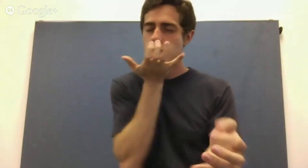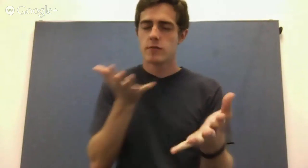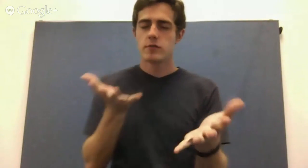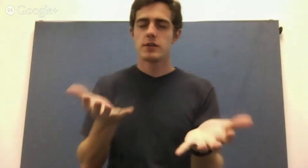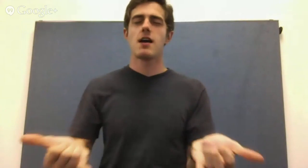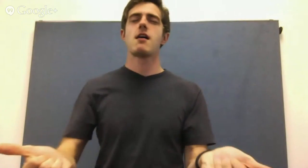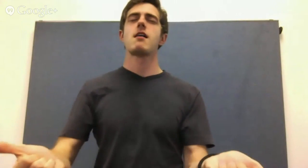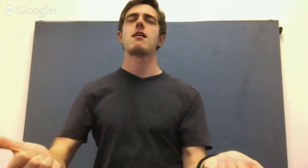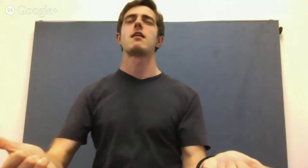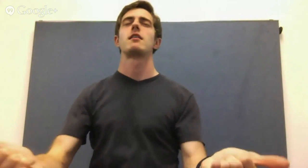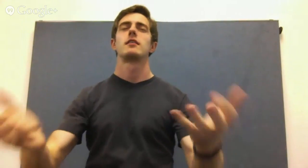today.